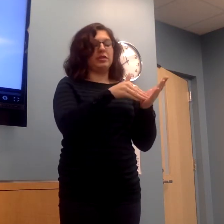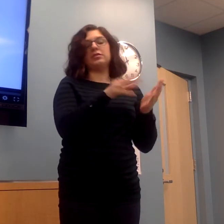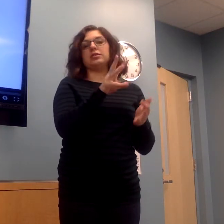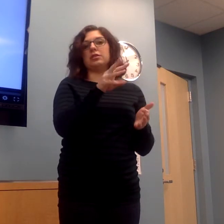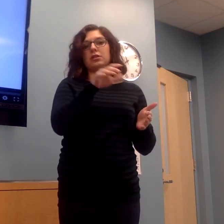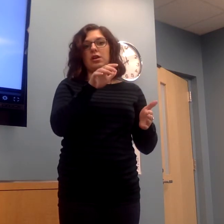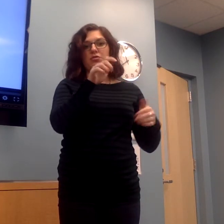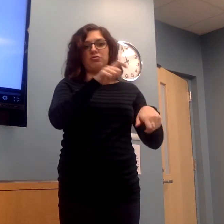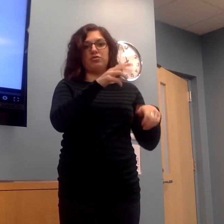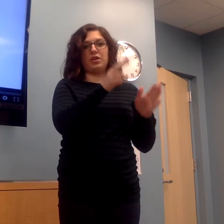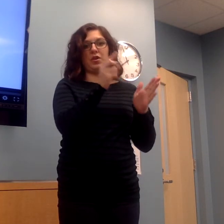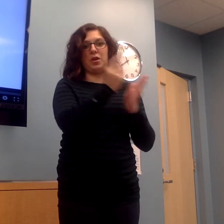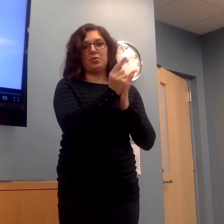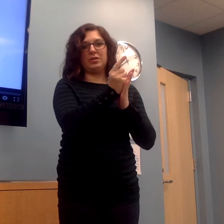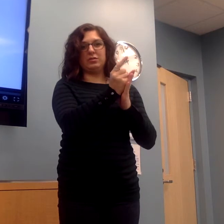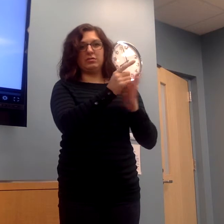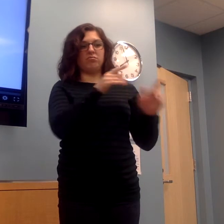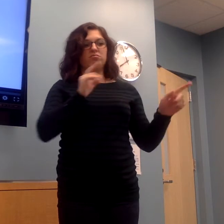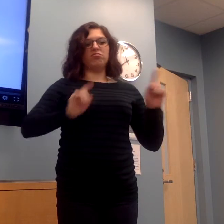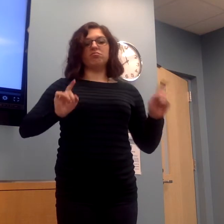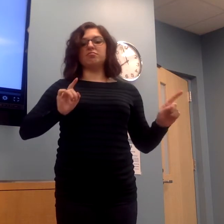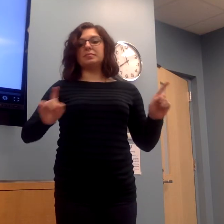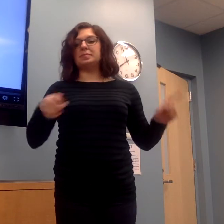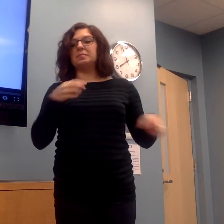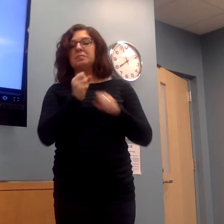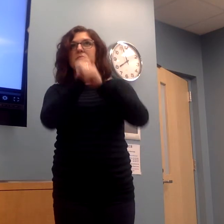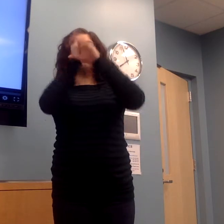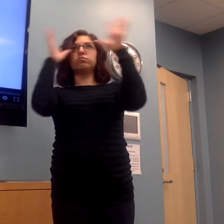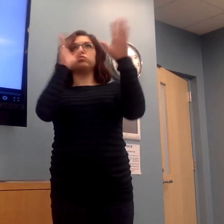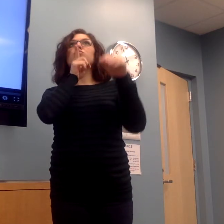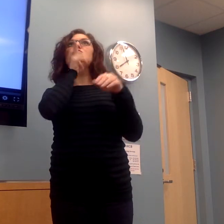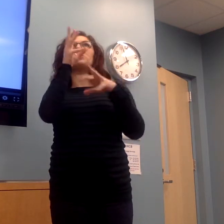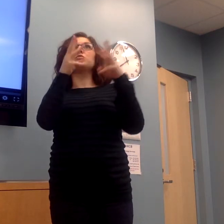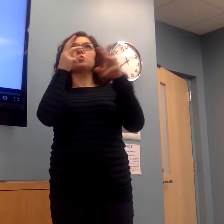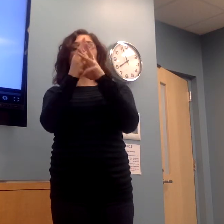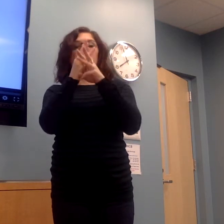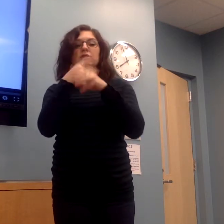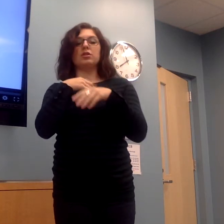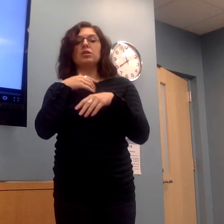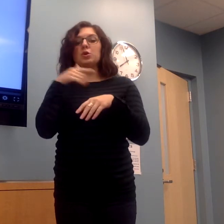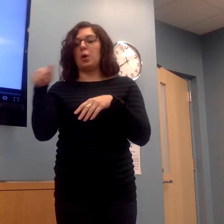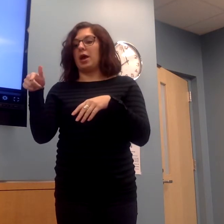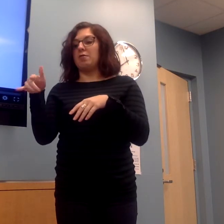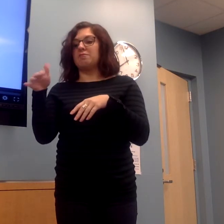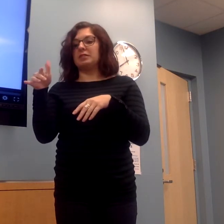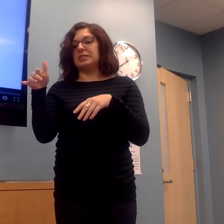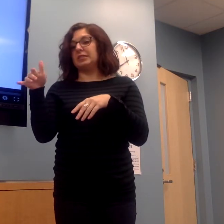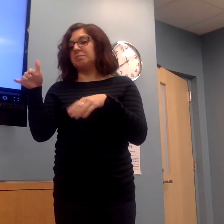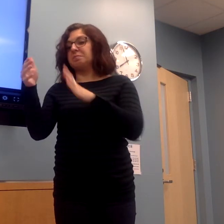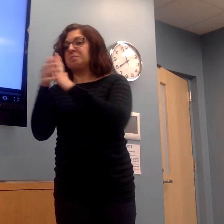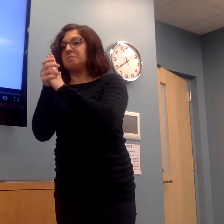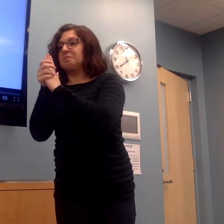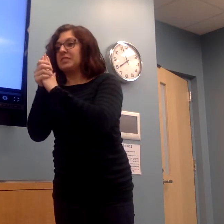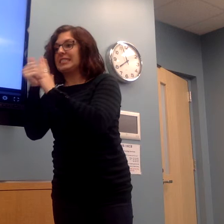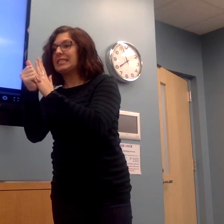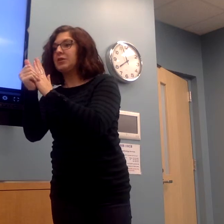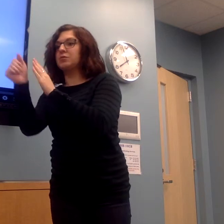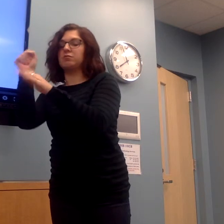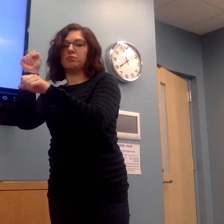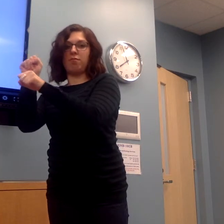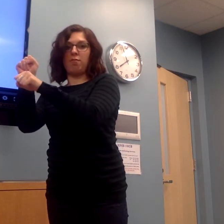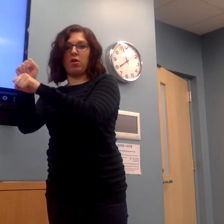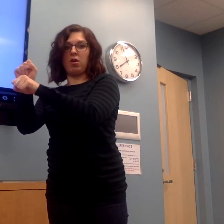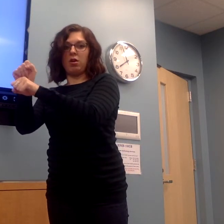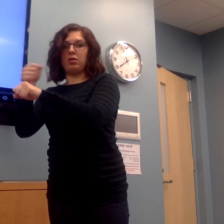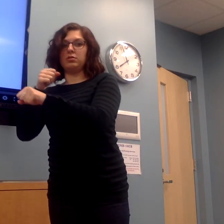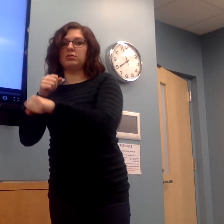way things work in the real world? Which countries are more like the Skipper, skilled labor but not as much of it, and which countries are more like Gilligan,